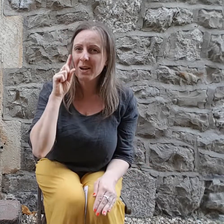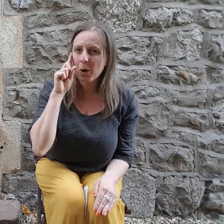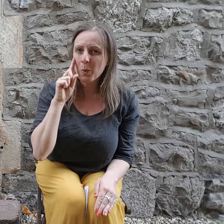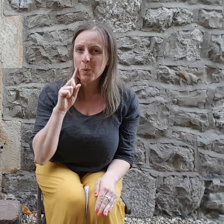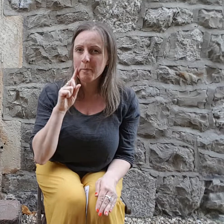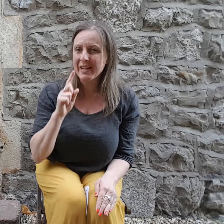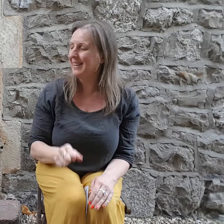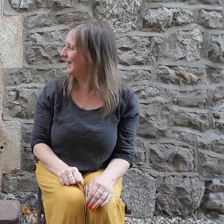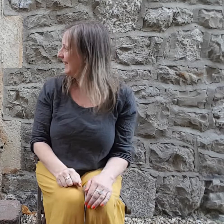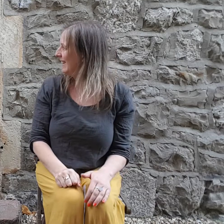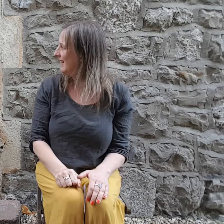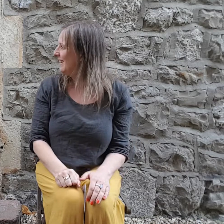Postwoman.